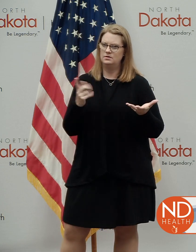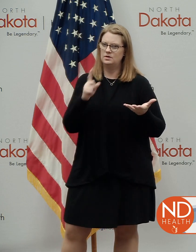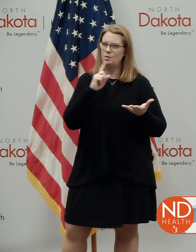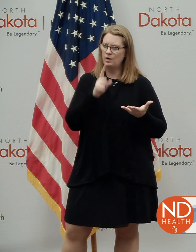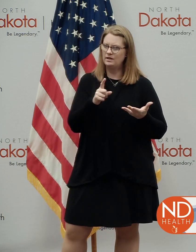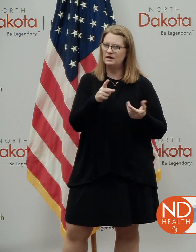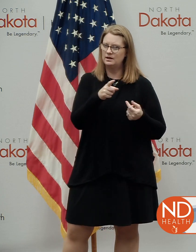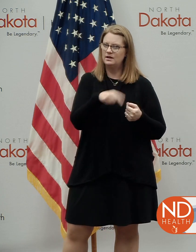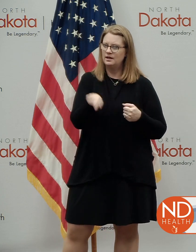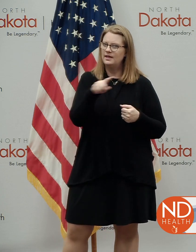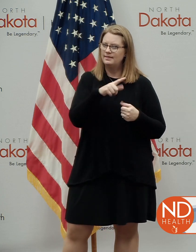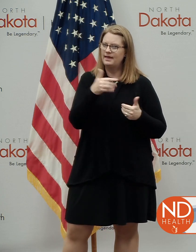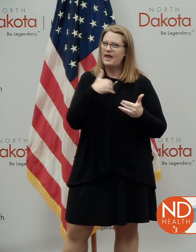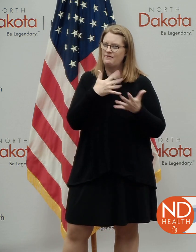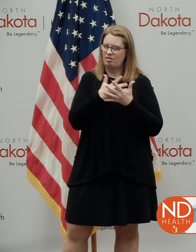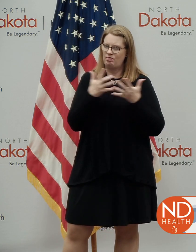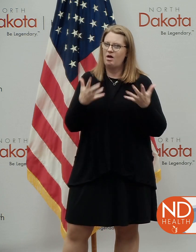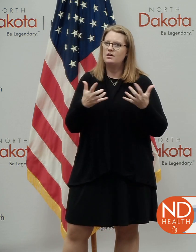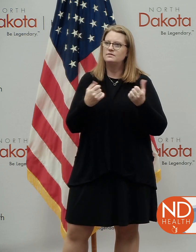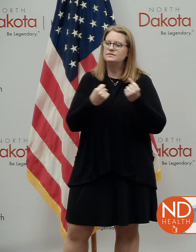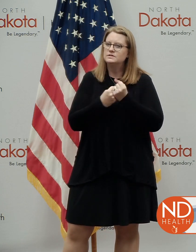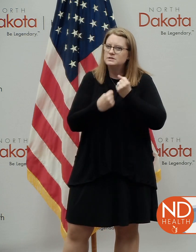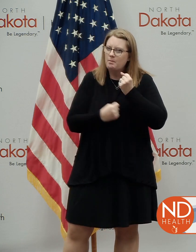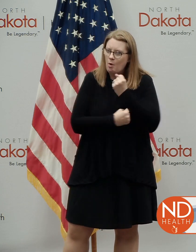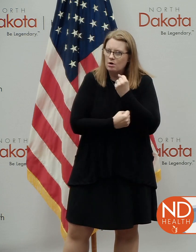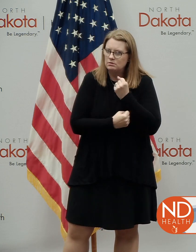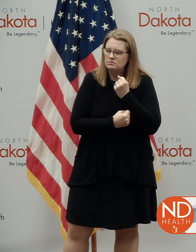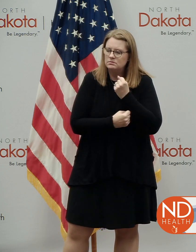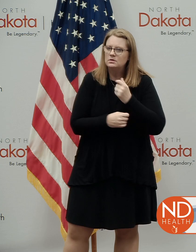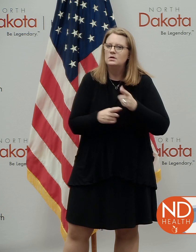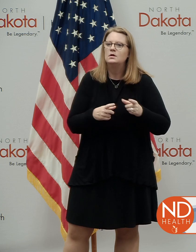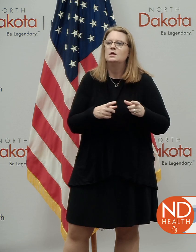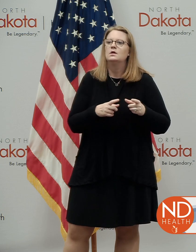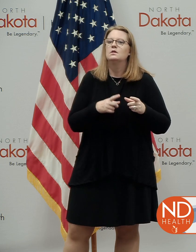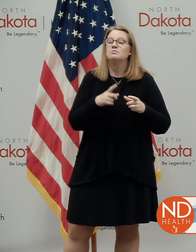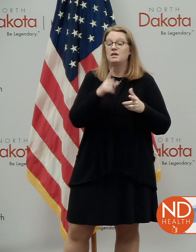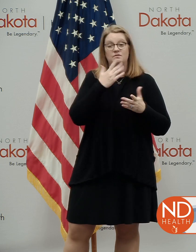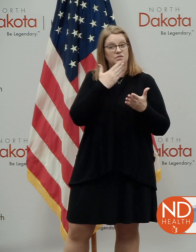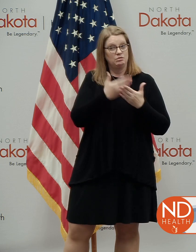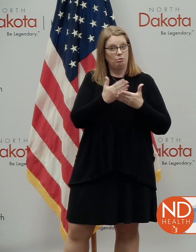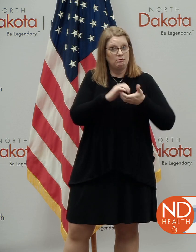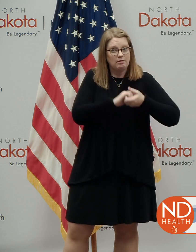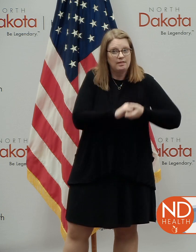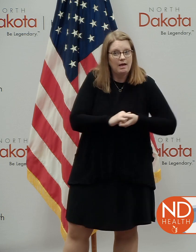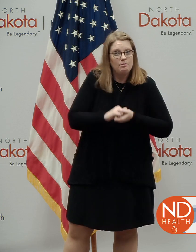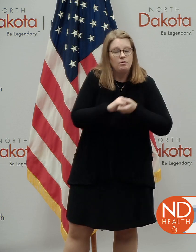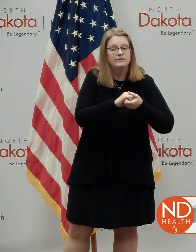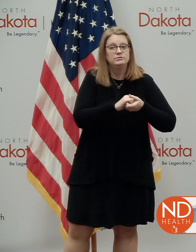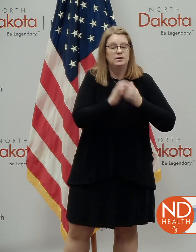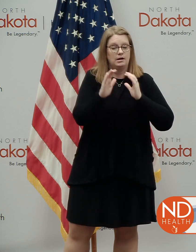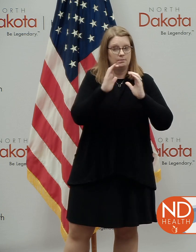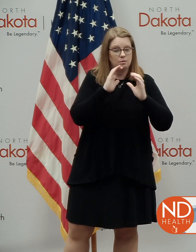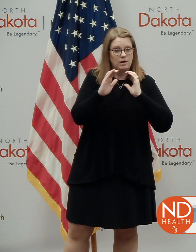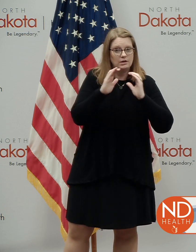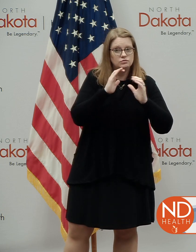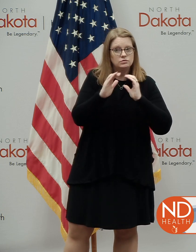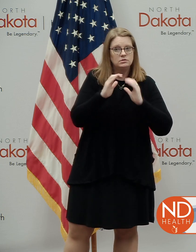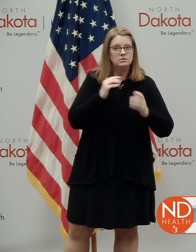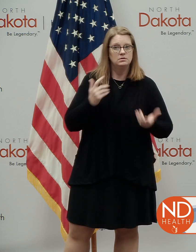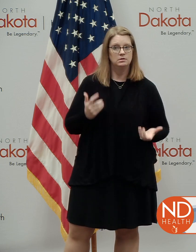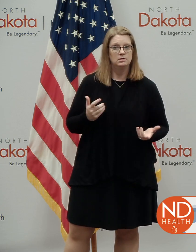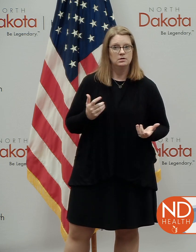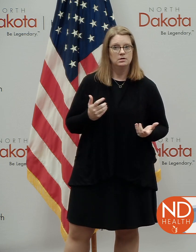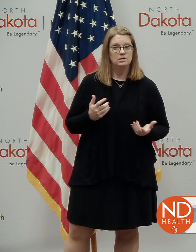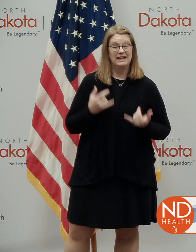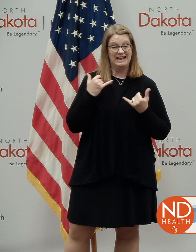their stool, and one of them is the effectiveness of collaboration and communication. And right now,